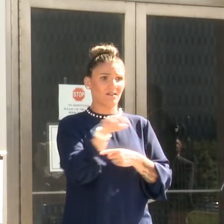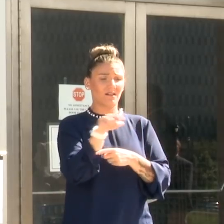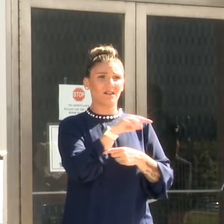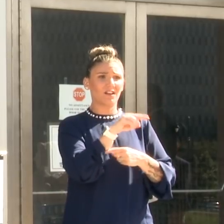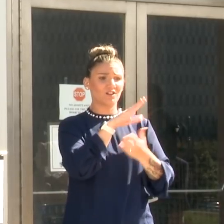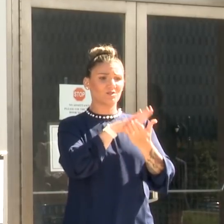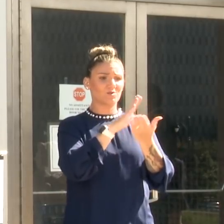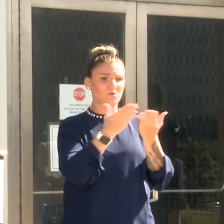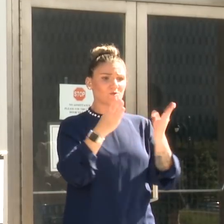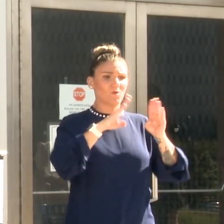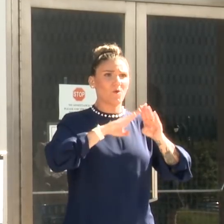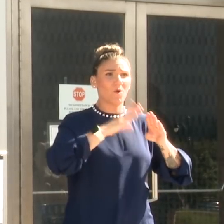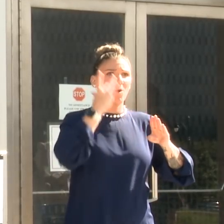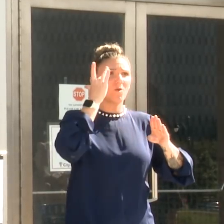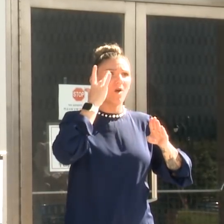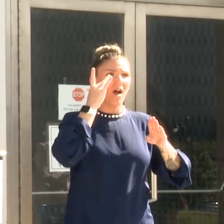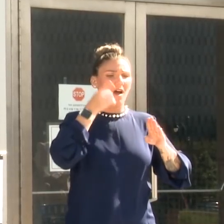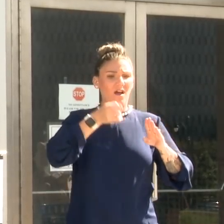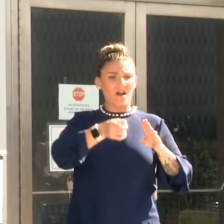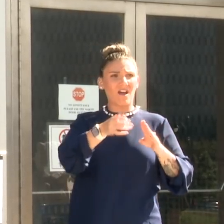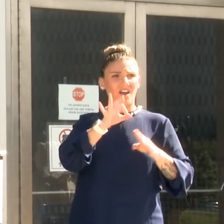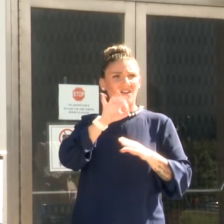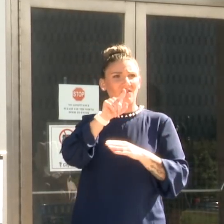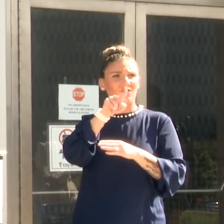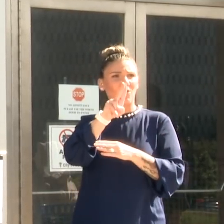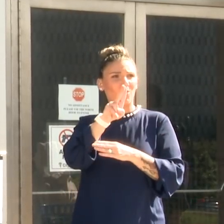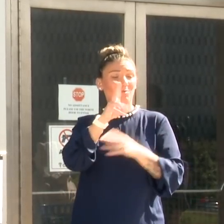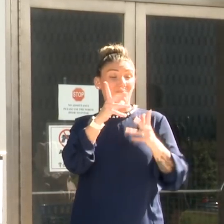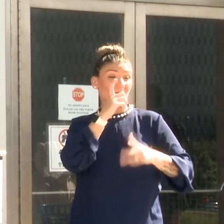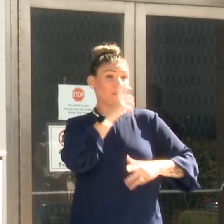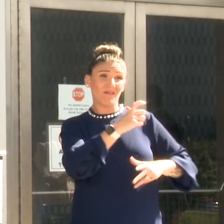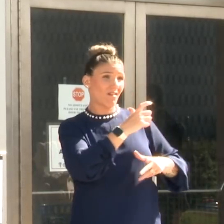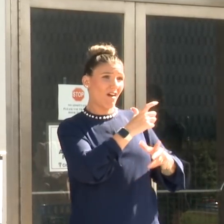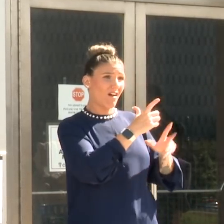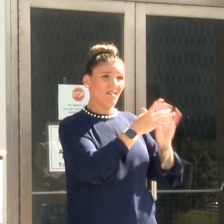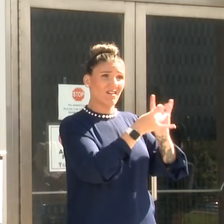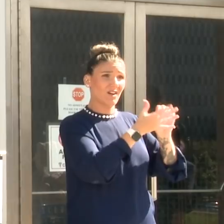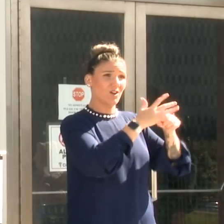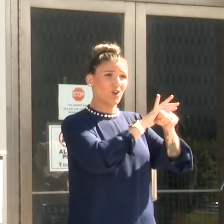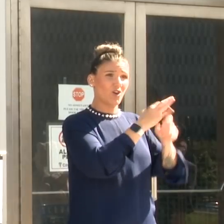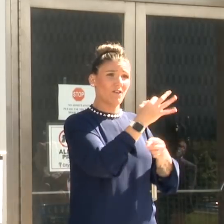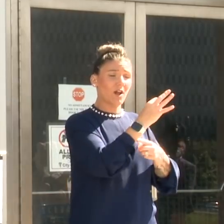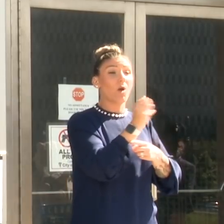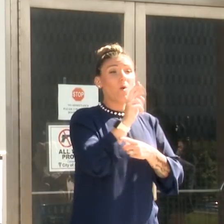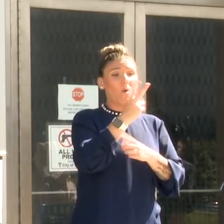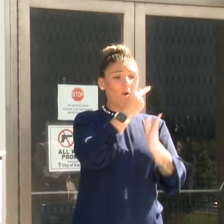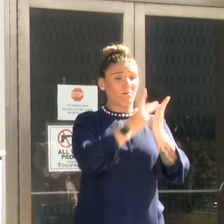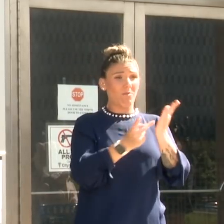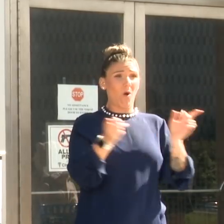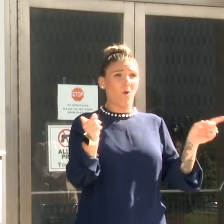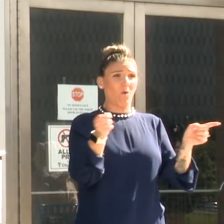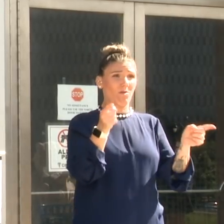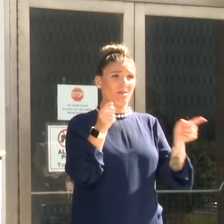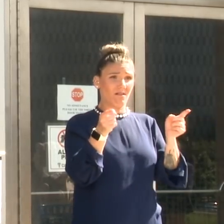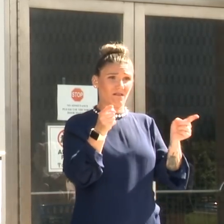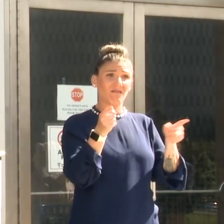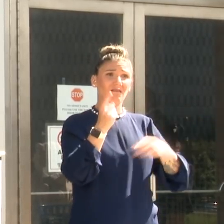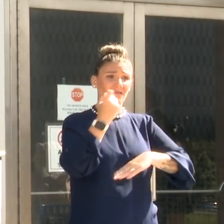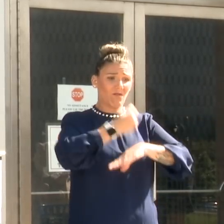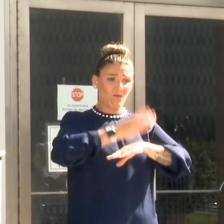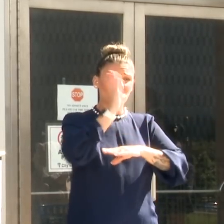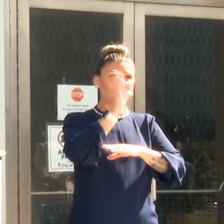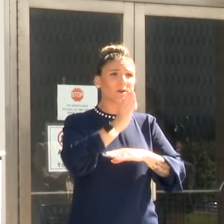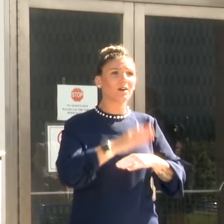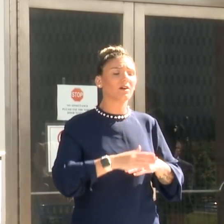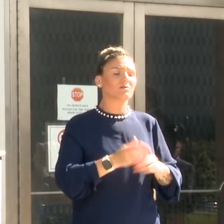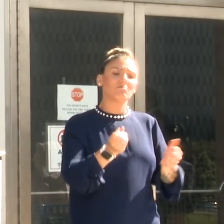closed because of influenza, not because of COVID, or a combination of both. So yeah, we're having a lot of